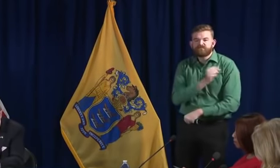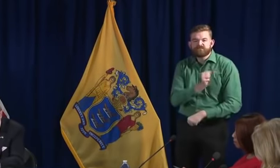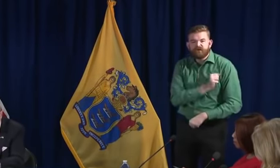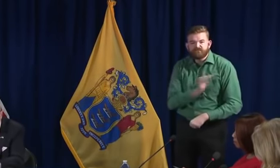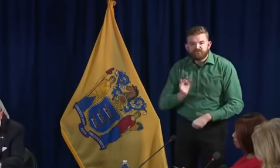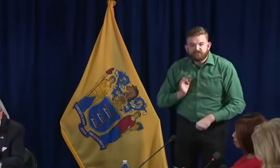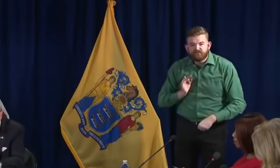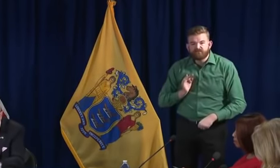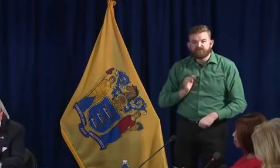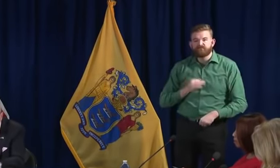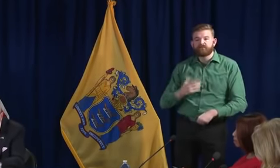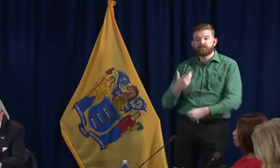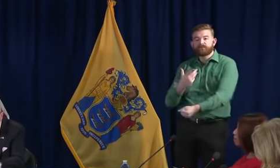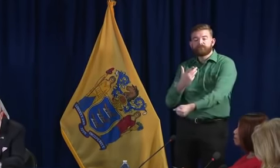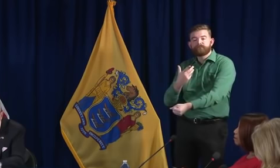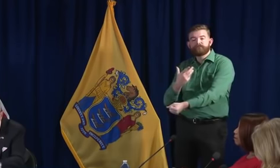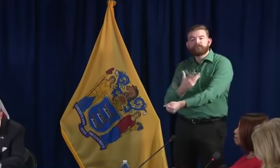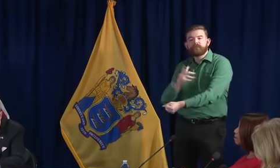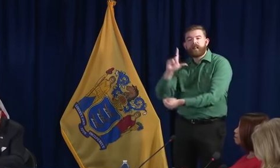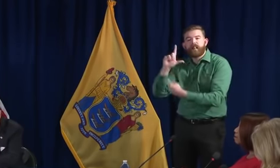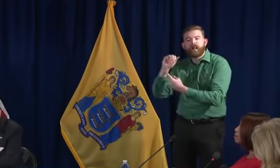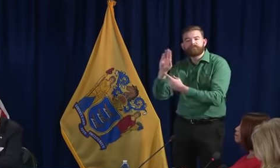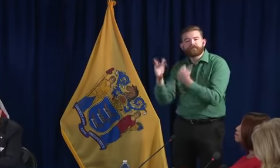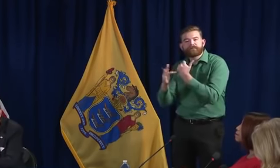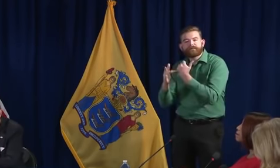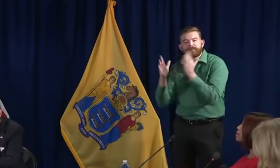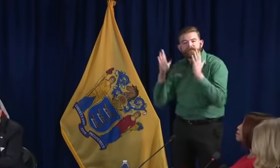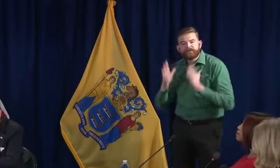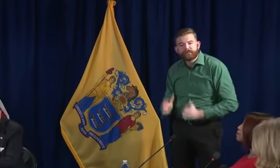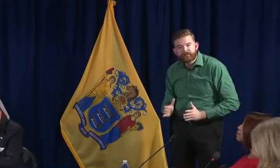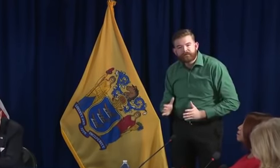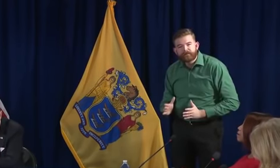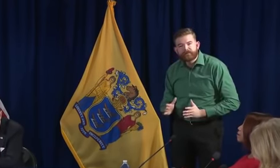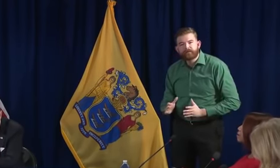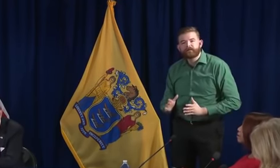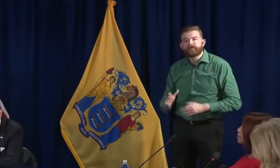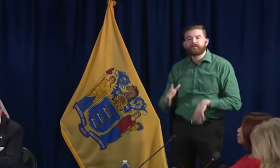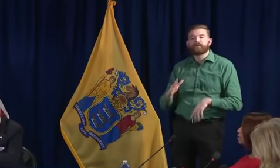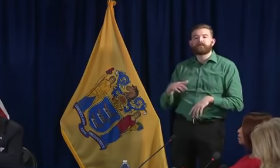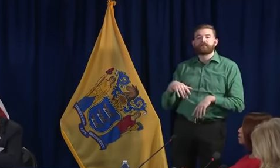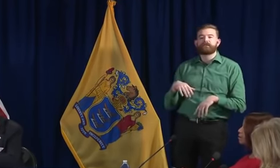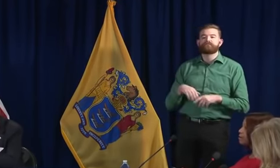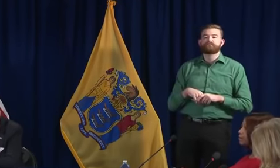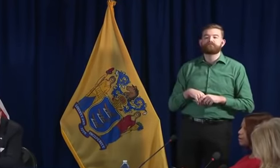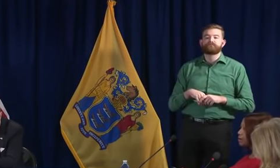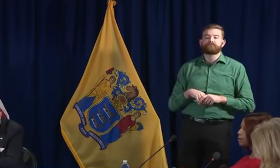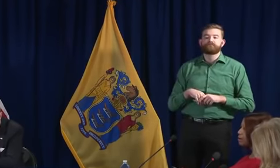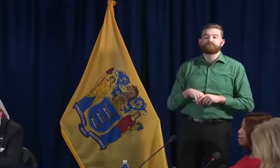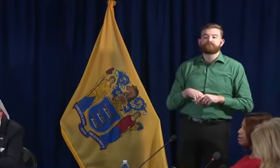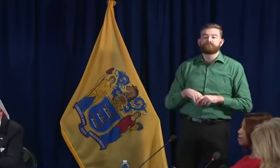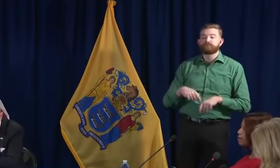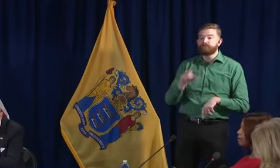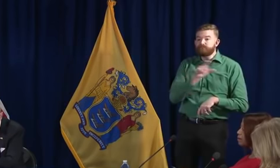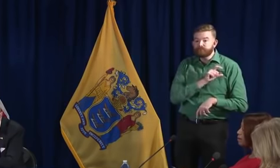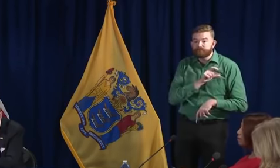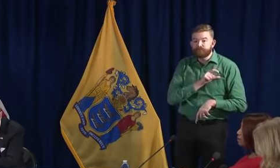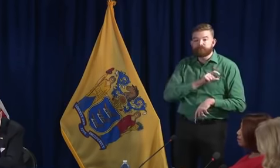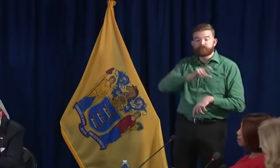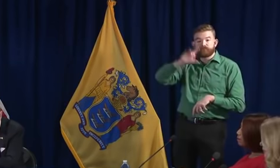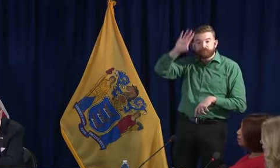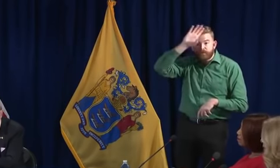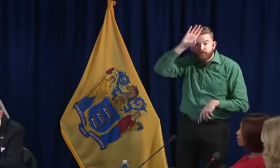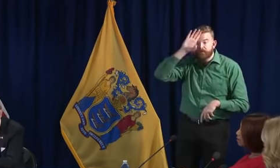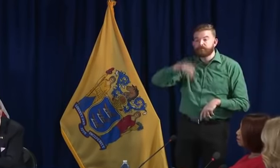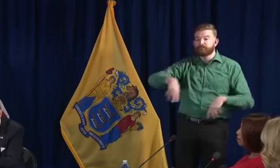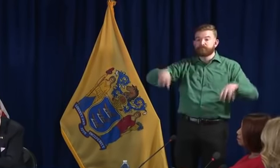public health workers, our law enforcement and fire professionals and EMTs, our corrections officers, the women and